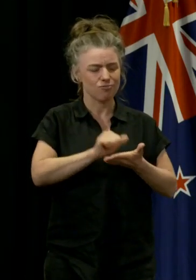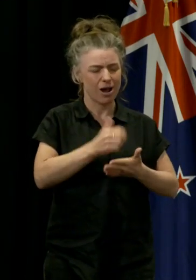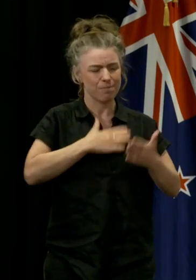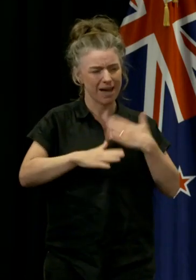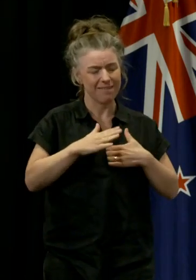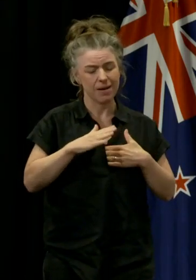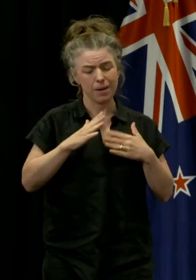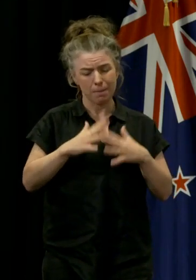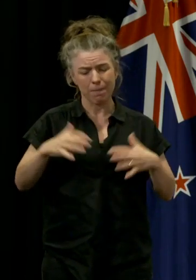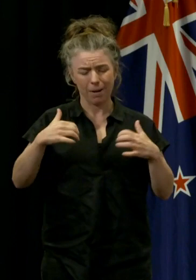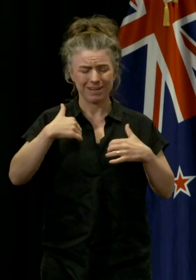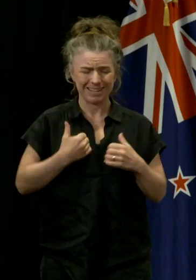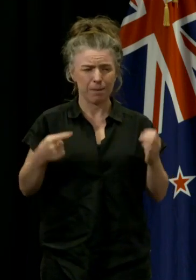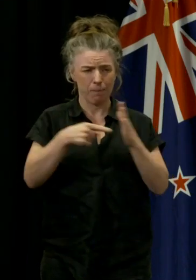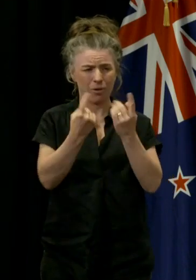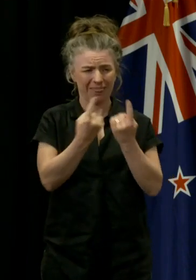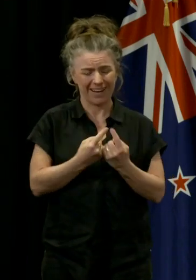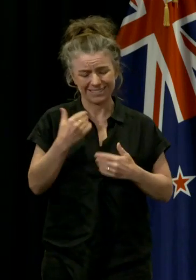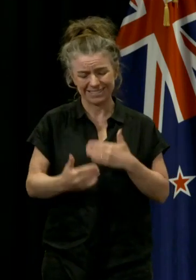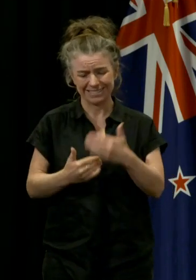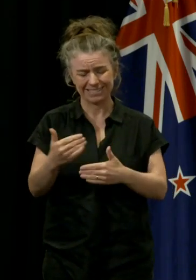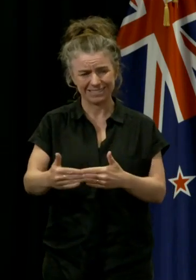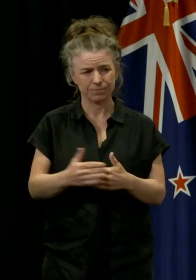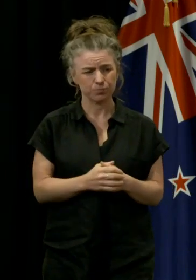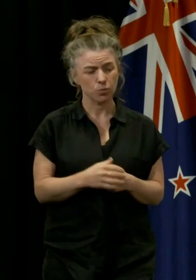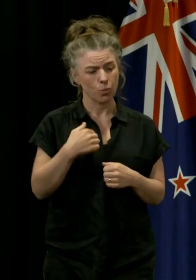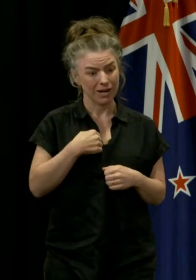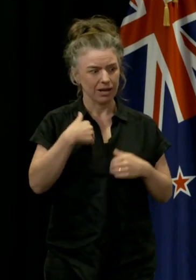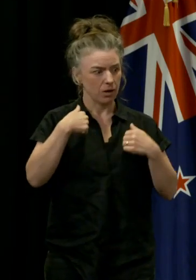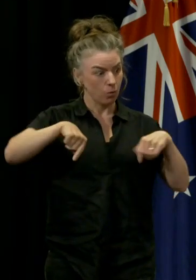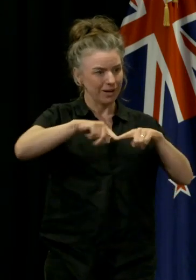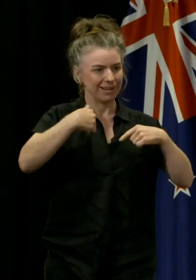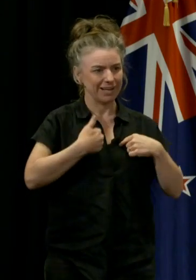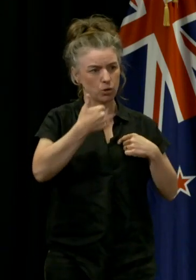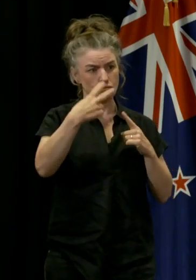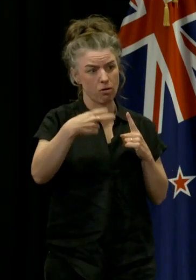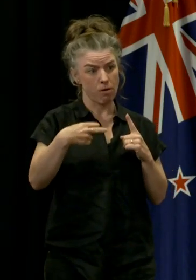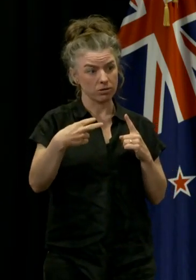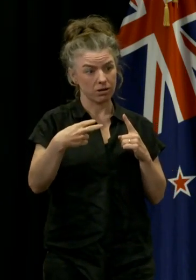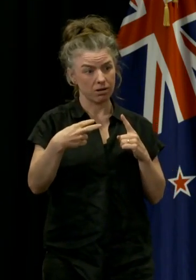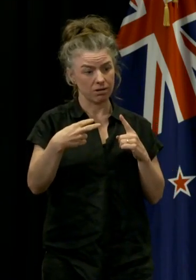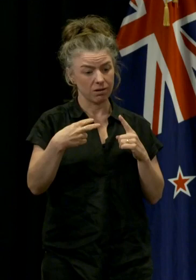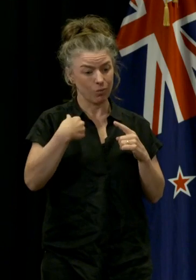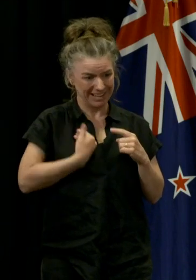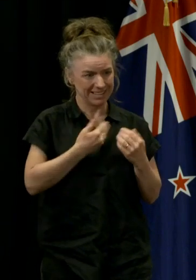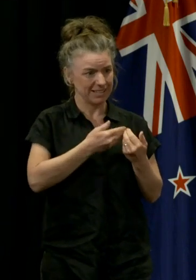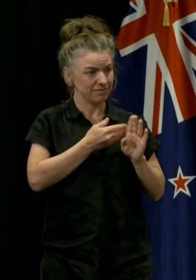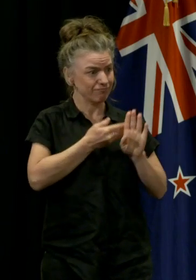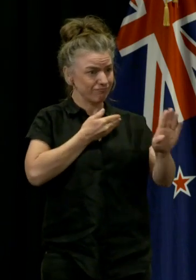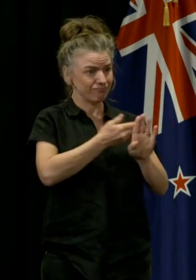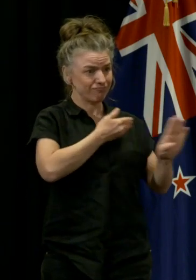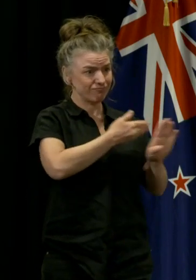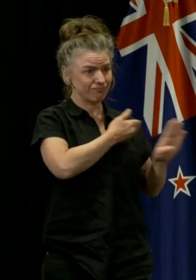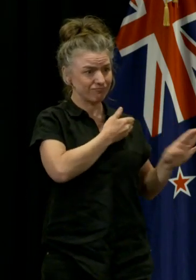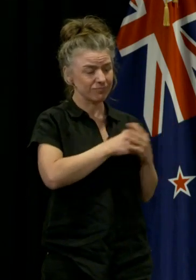what it absolutely needs to do, but that also we need to lead by example. And that in fact, members of Parliament themselves will be staying home. We